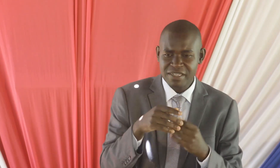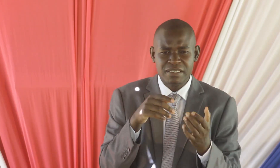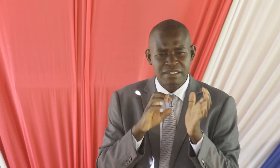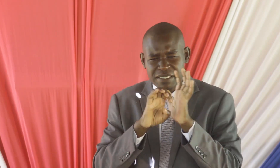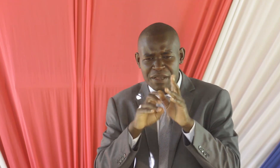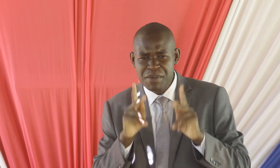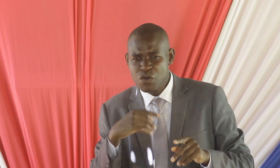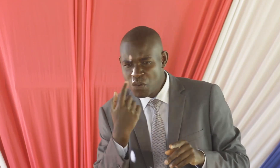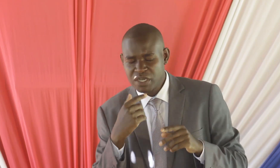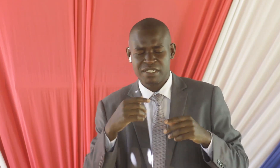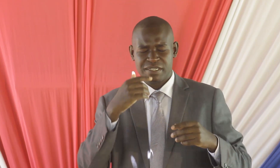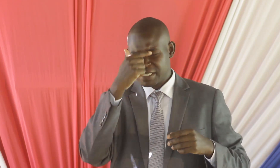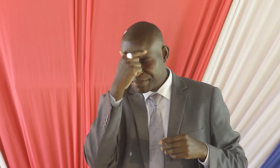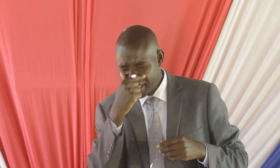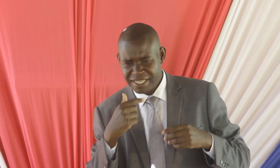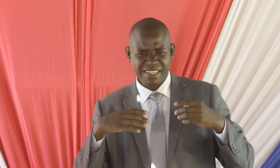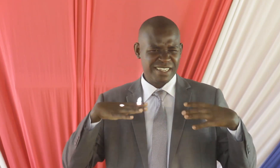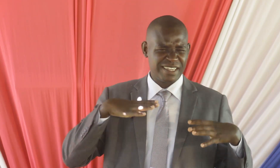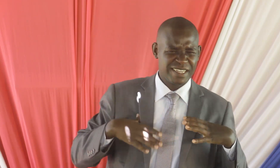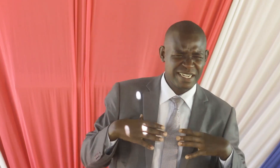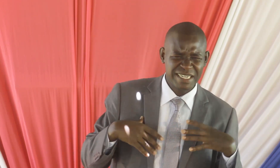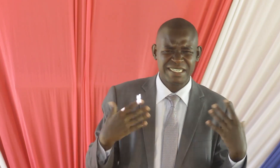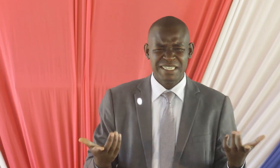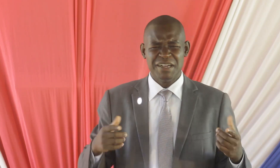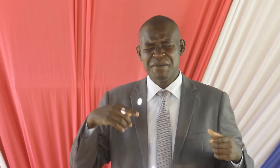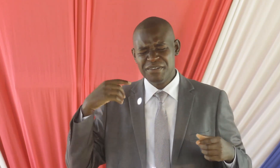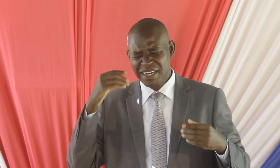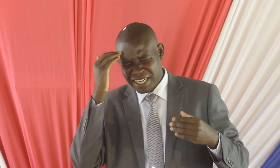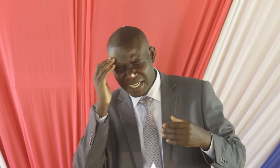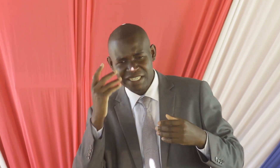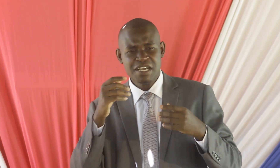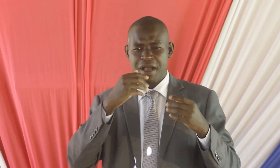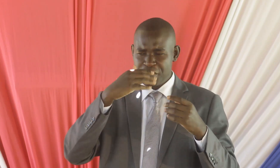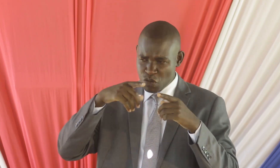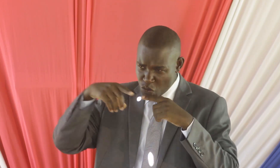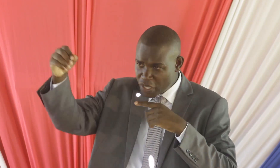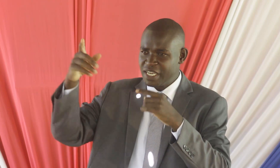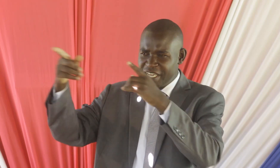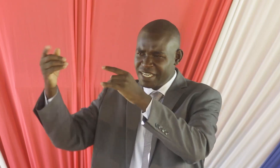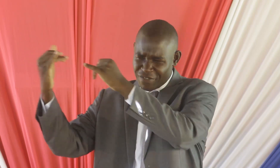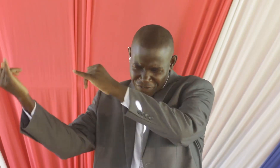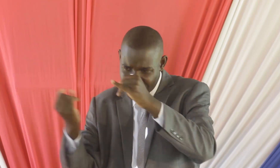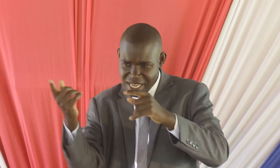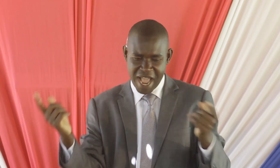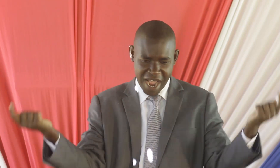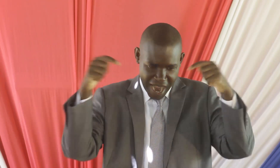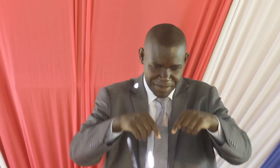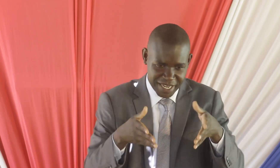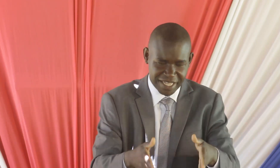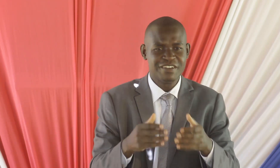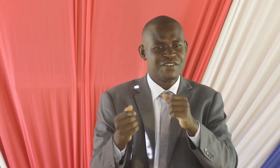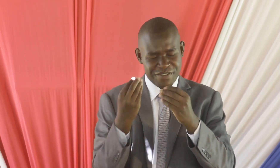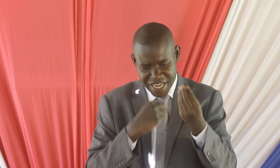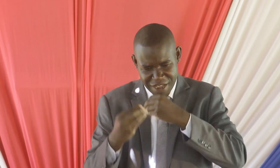not able, because the reward is from above. The disabled, the mental, those people with